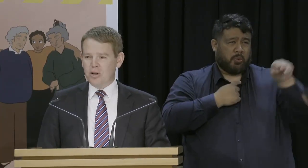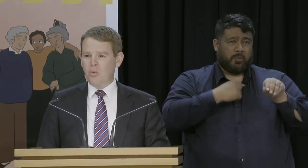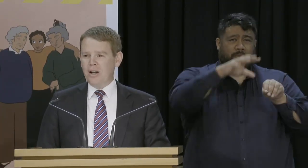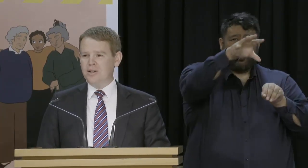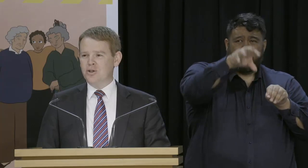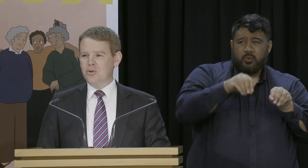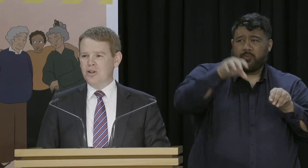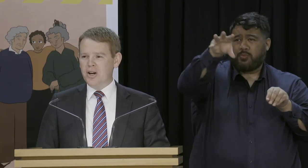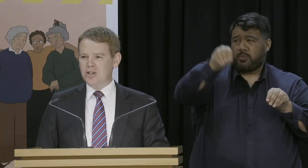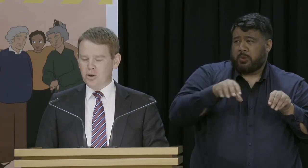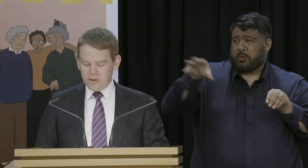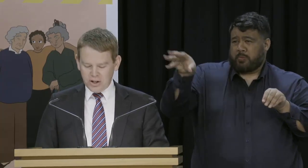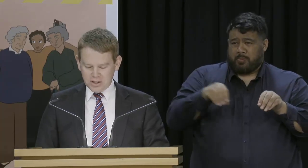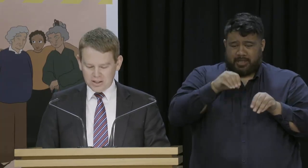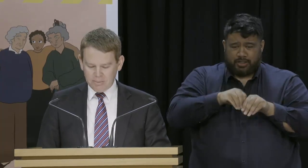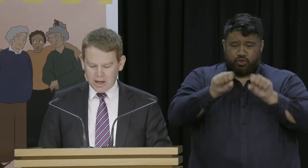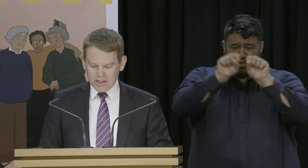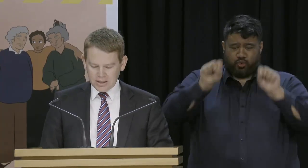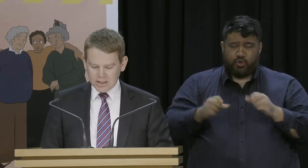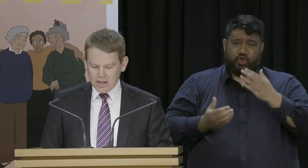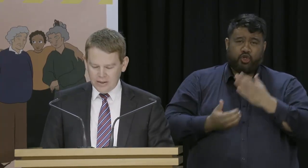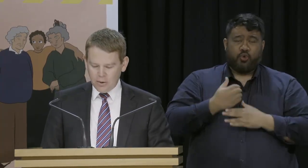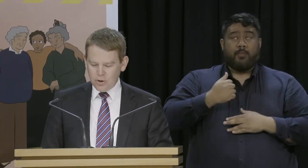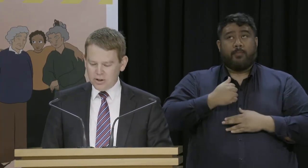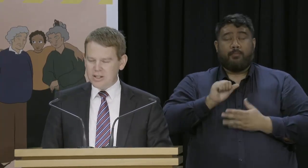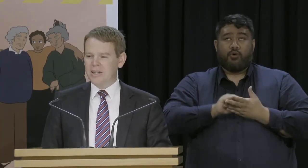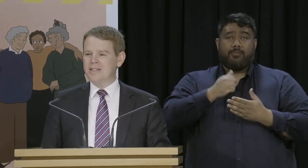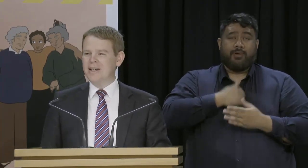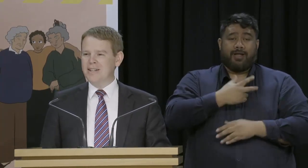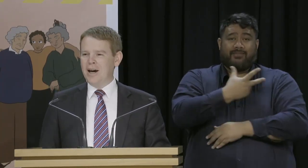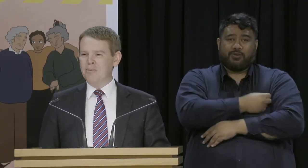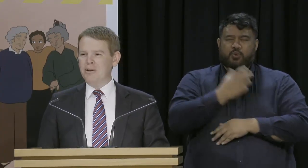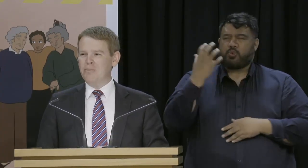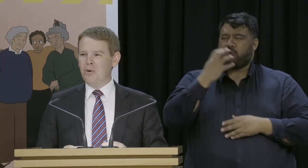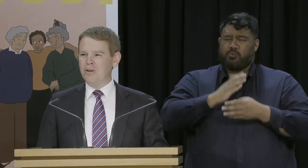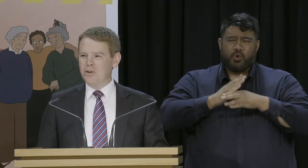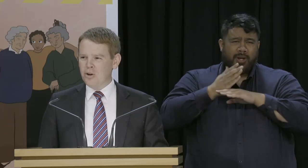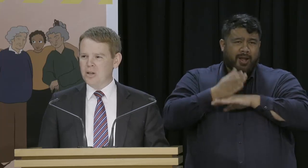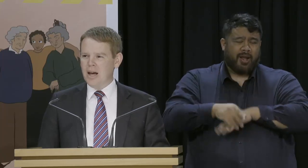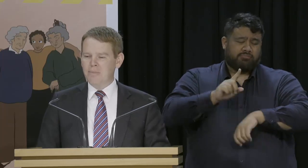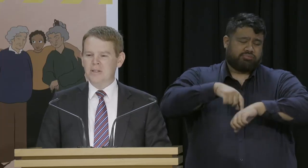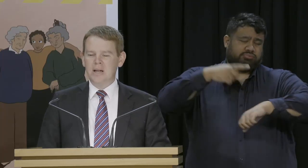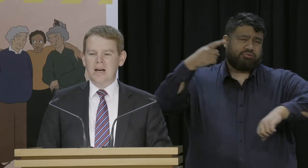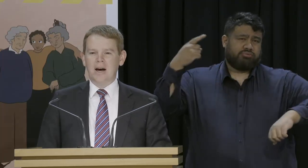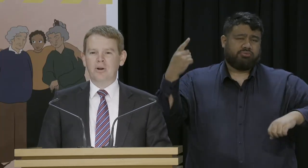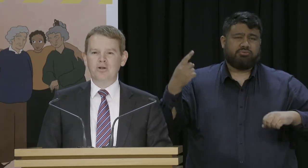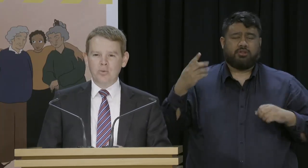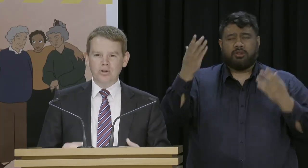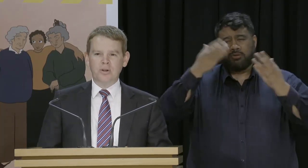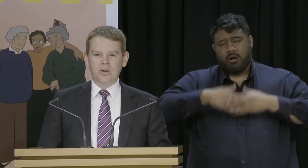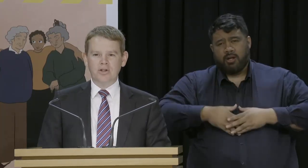been working well into the night, overnight in some cases. That work is unseen. Many people won't even know that it happens,